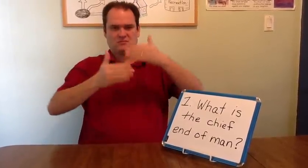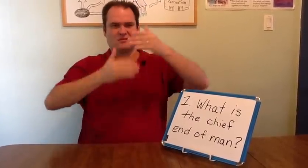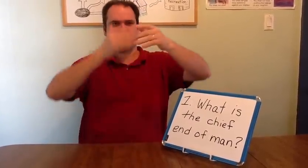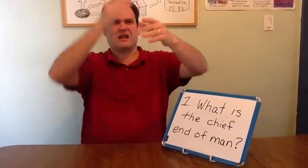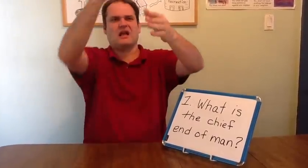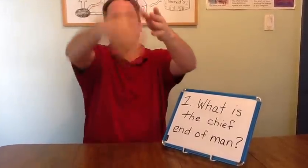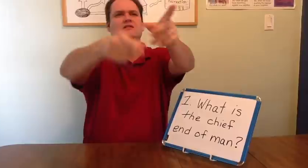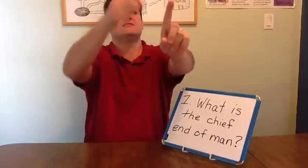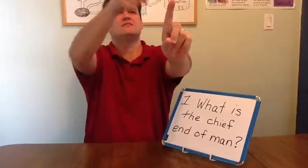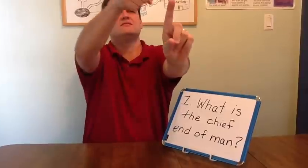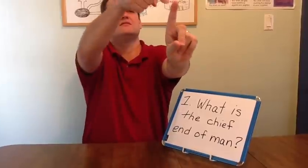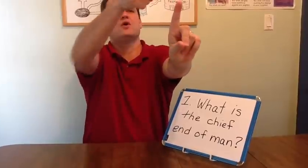So,